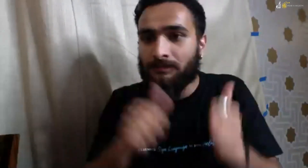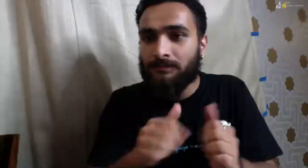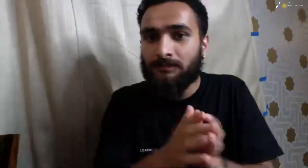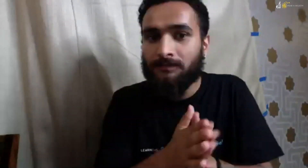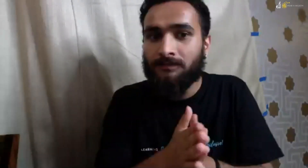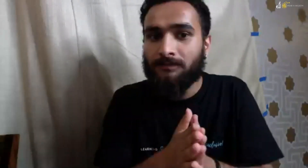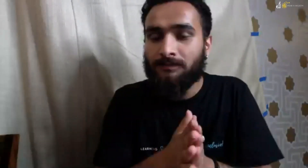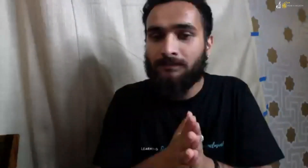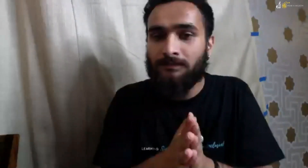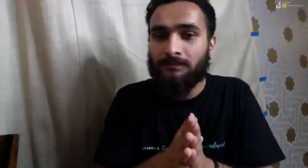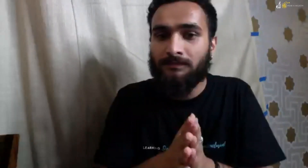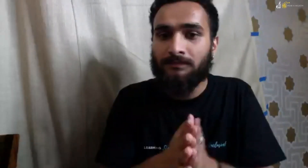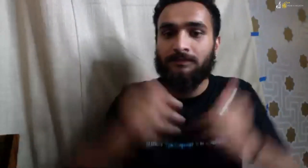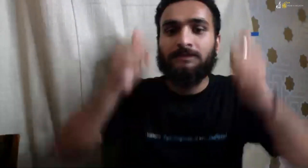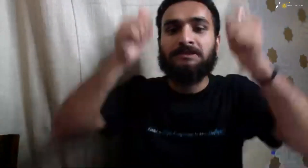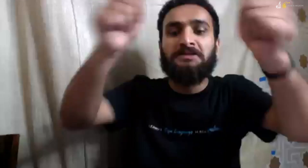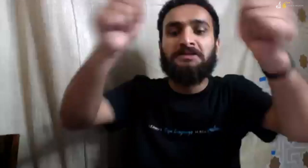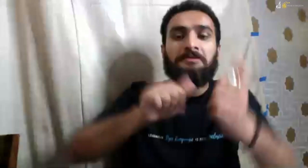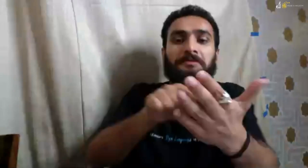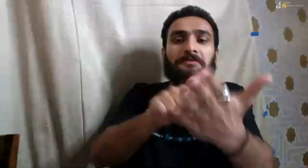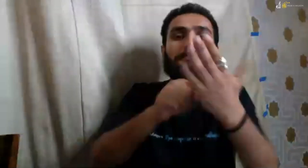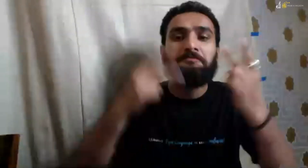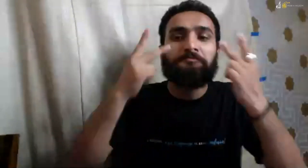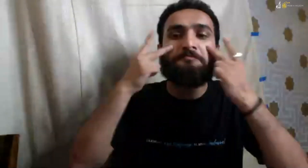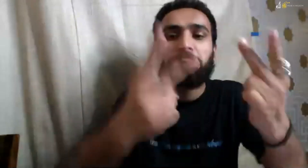Can we have a result, please?